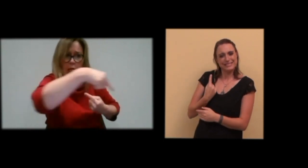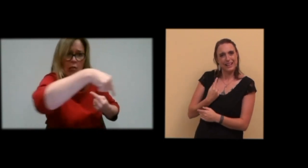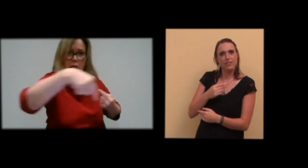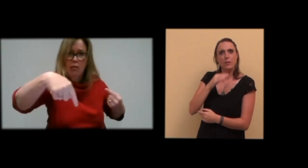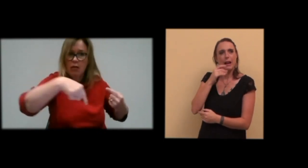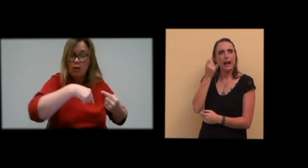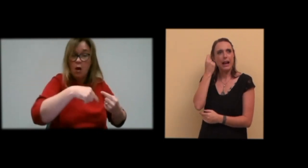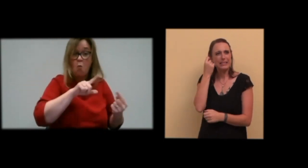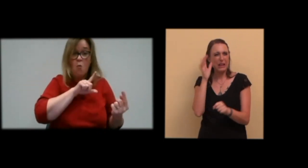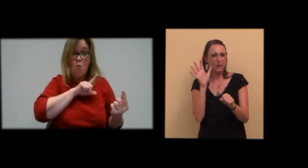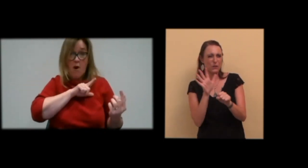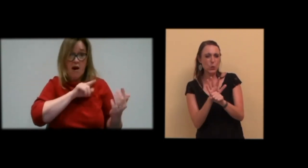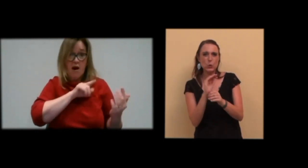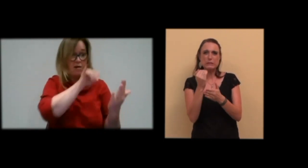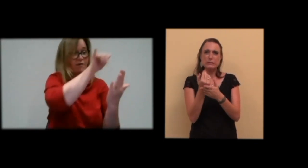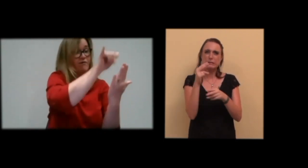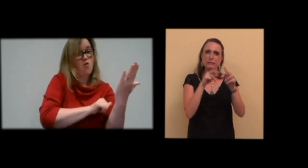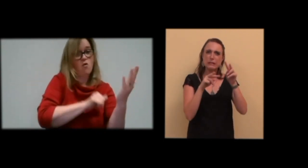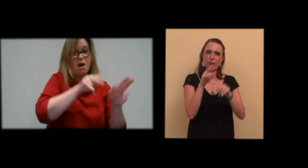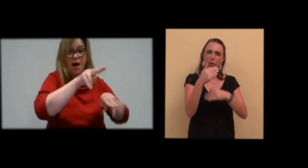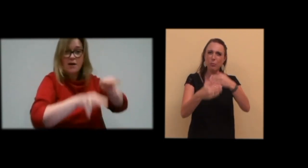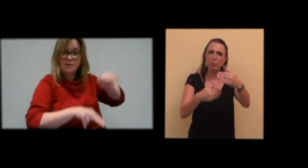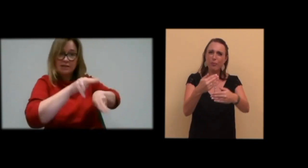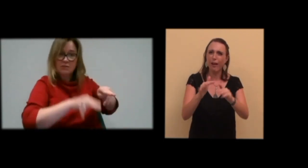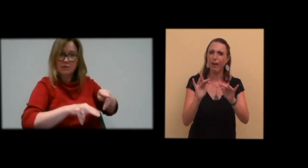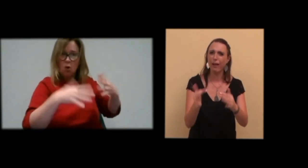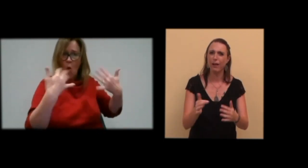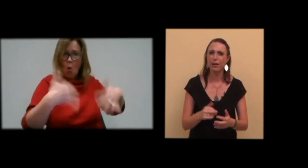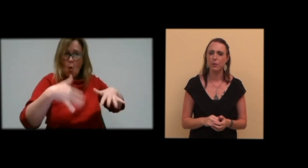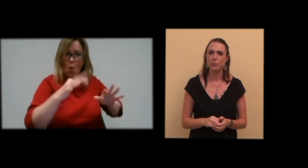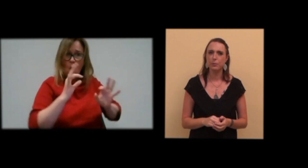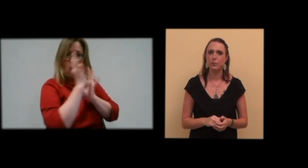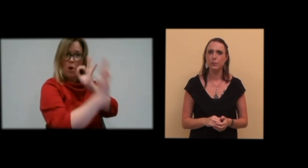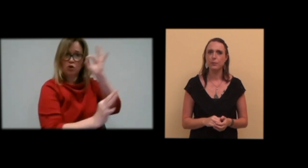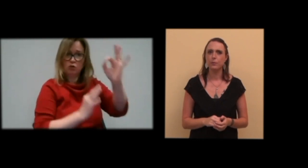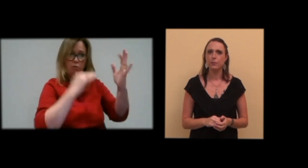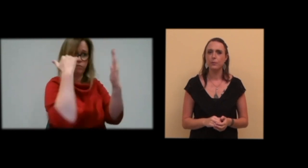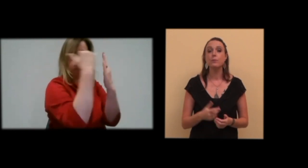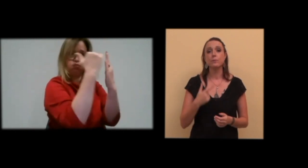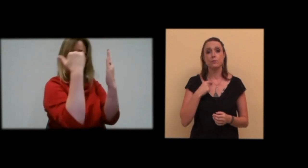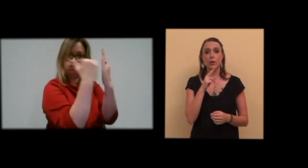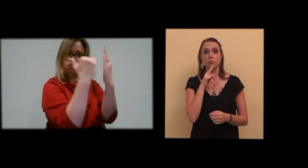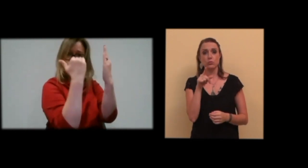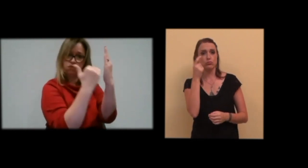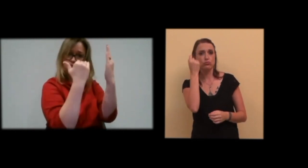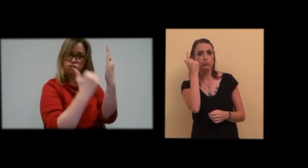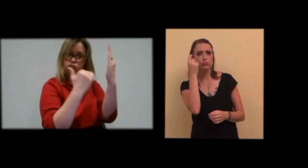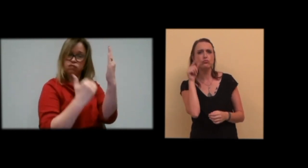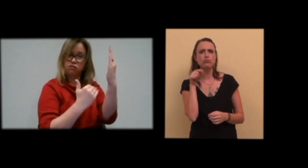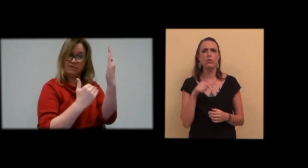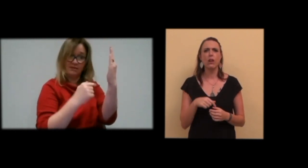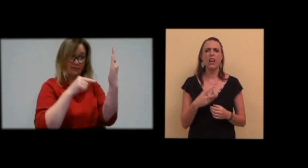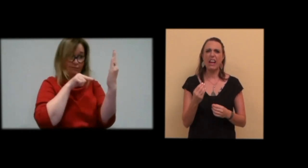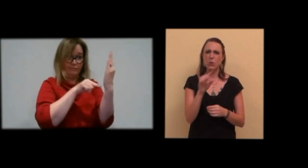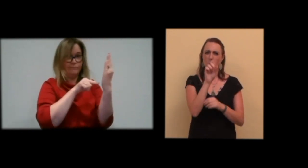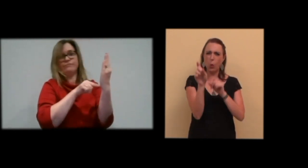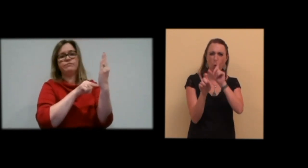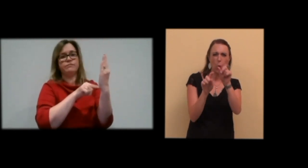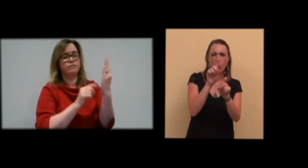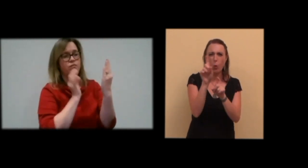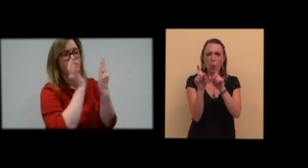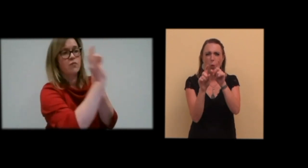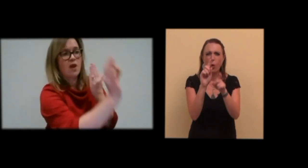the background themselves to understand what the safeguarding process is. As I'm sure you